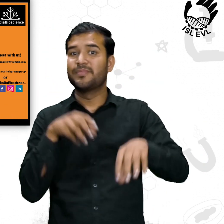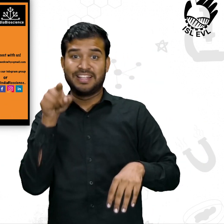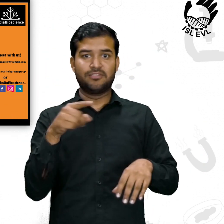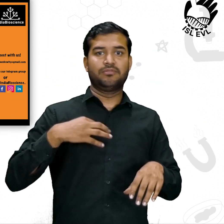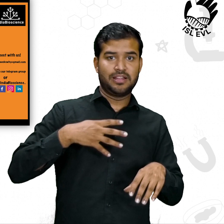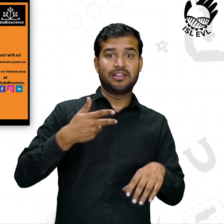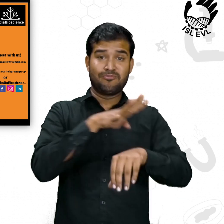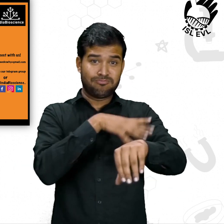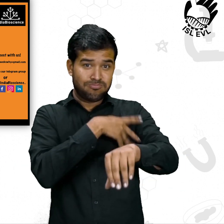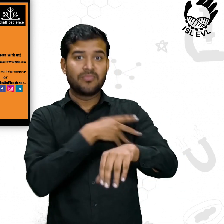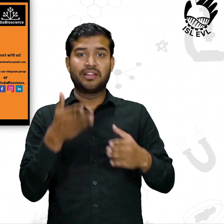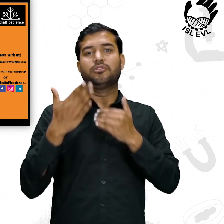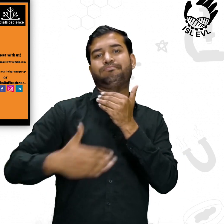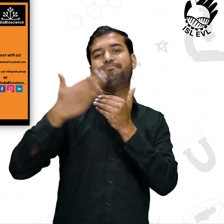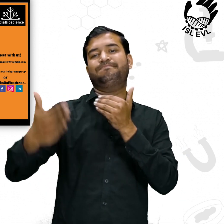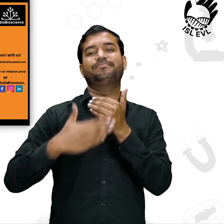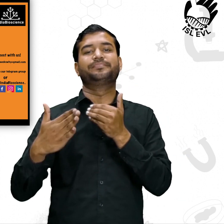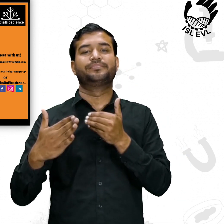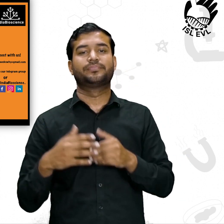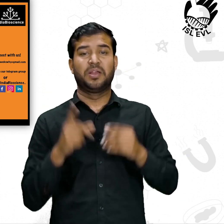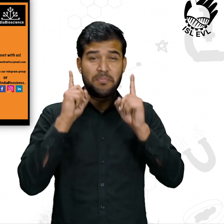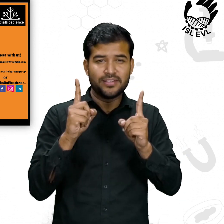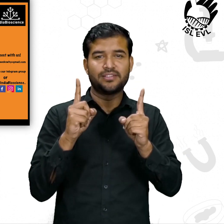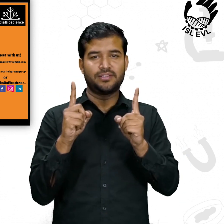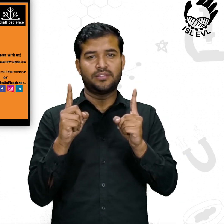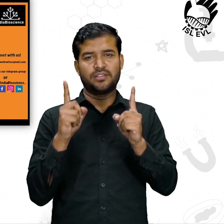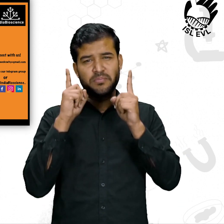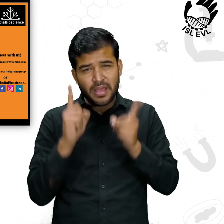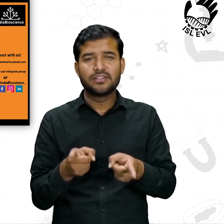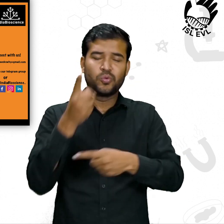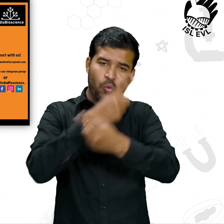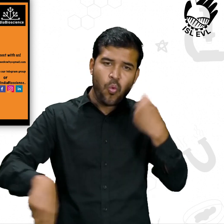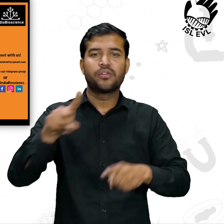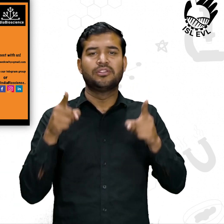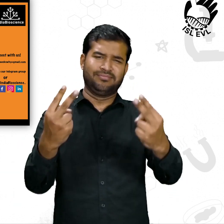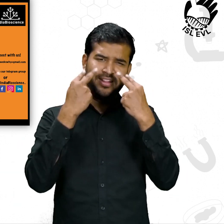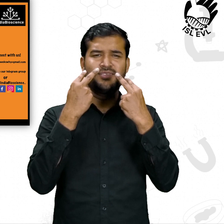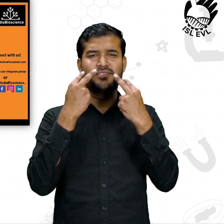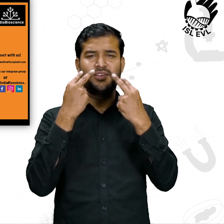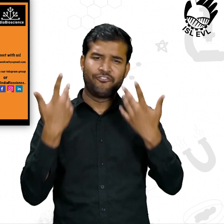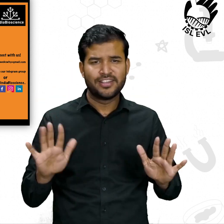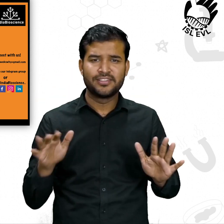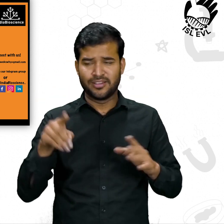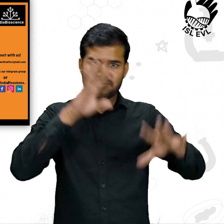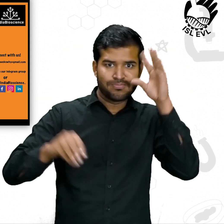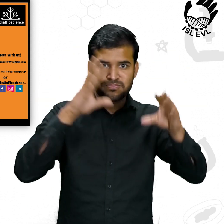in general. But we are sure that our conversation must have sparked an interest for you to become the next